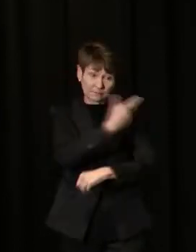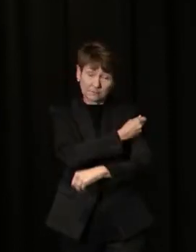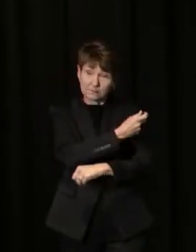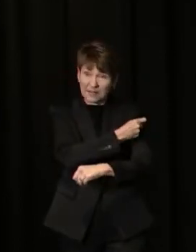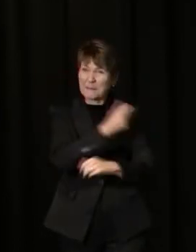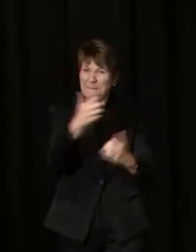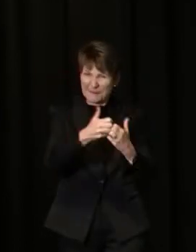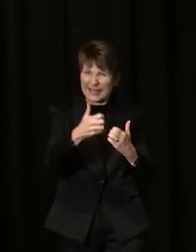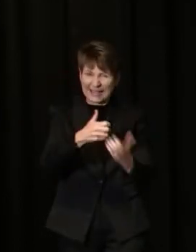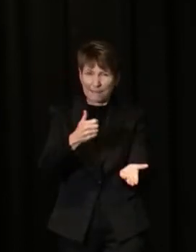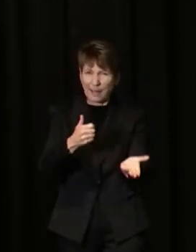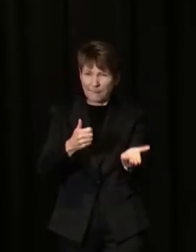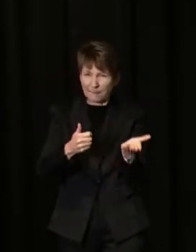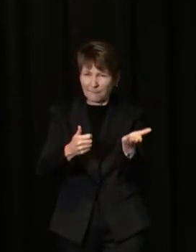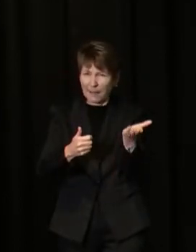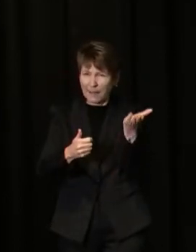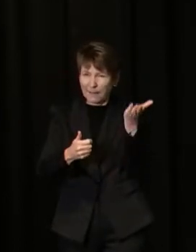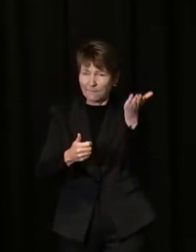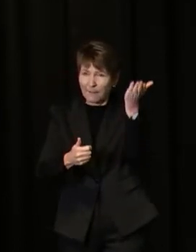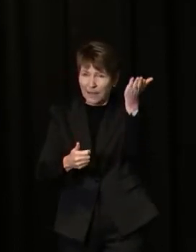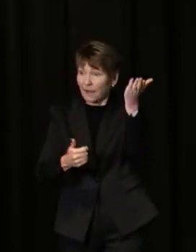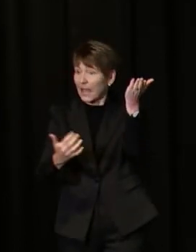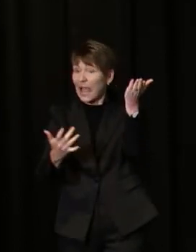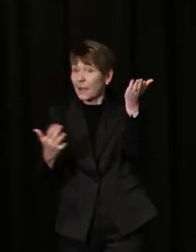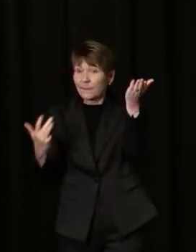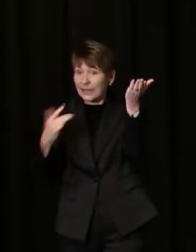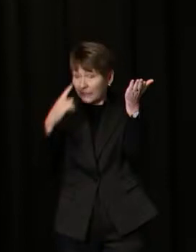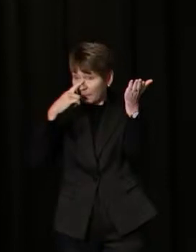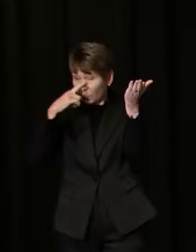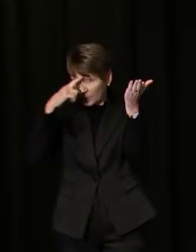that we're now able to have